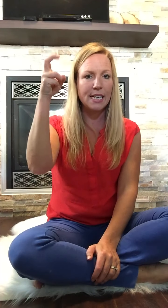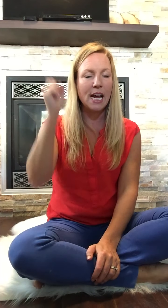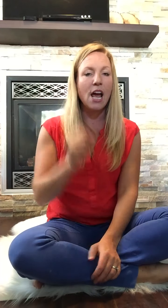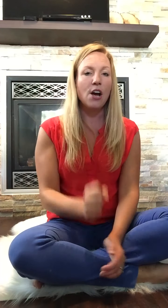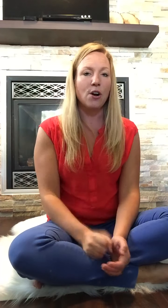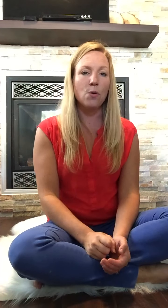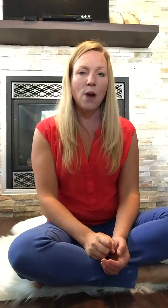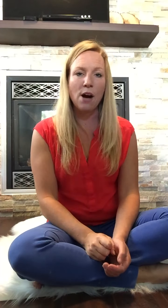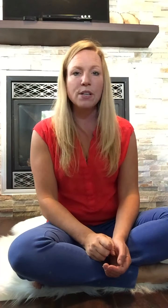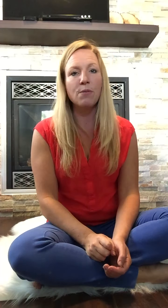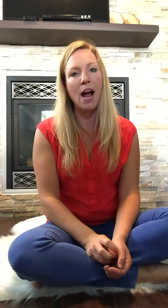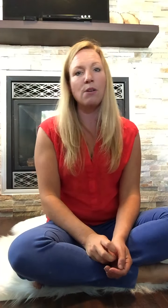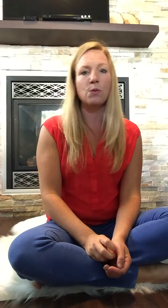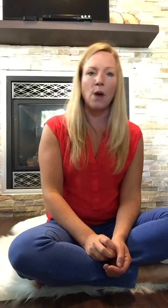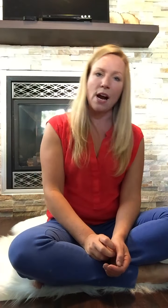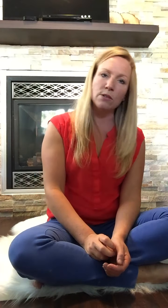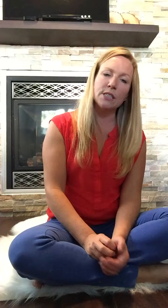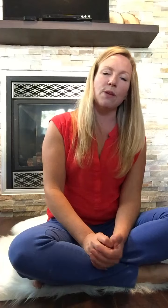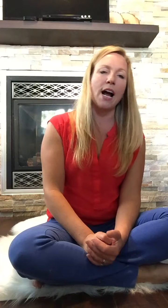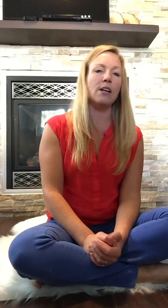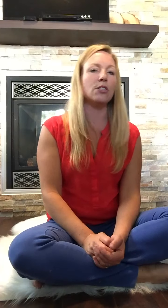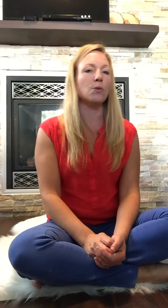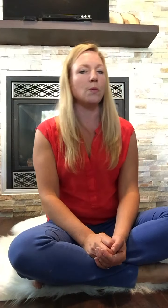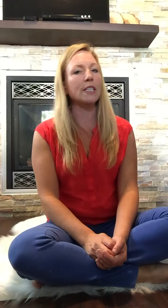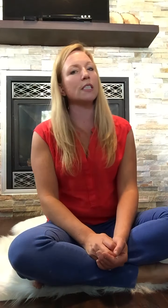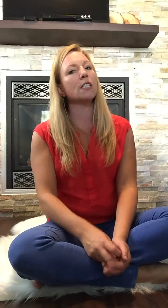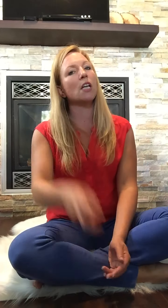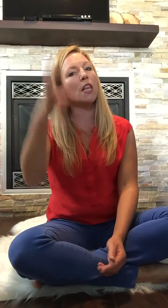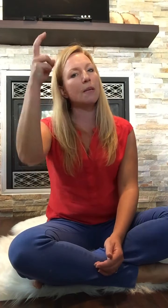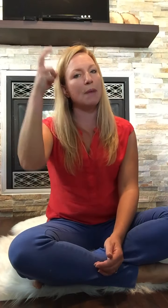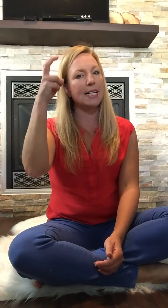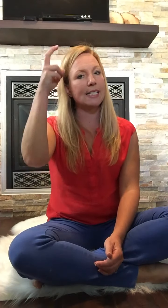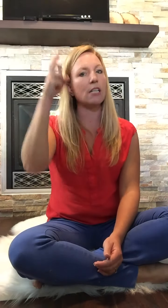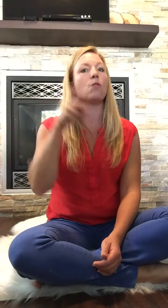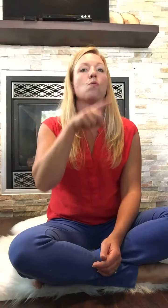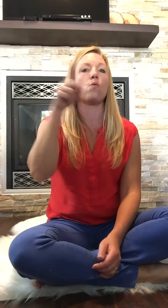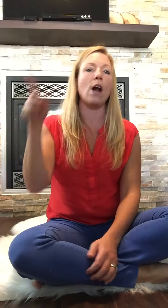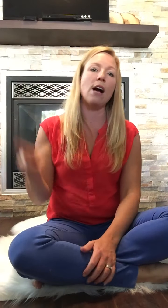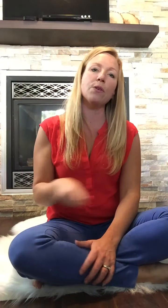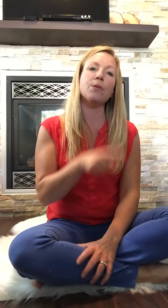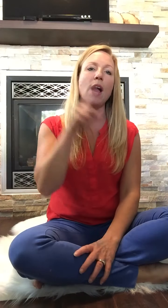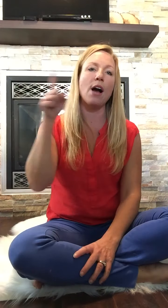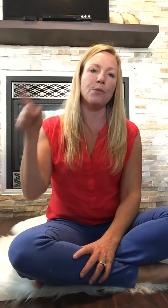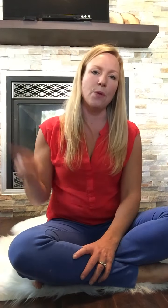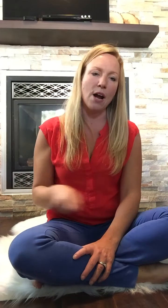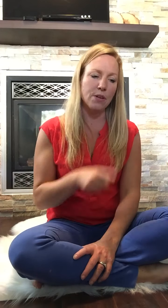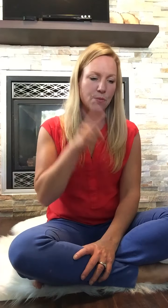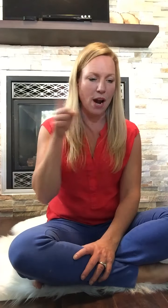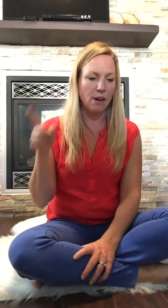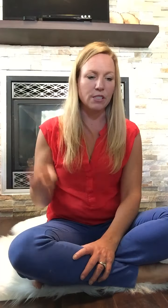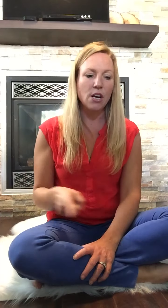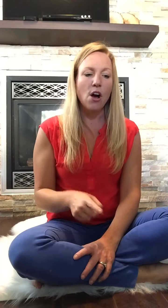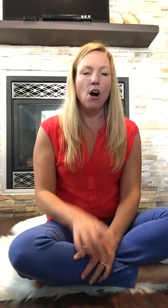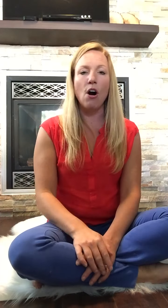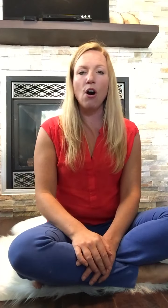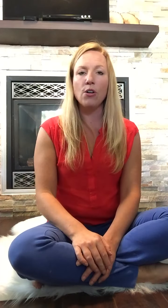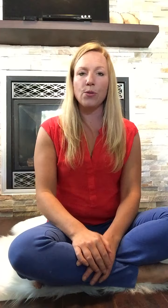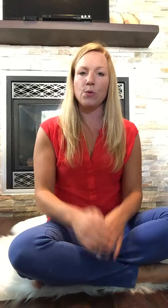ding, go round and round, round and round. The wheels on the bus go round and round, round and round, all through